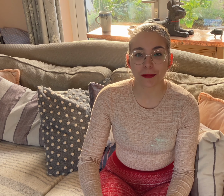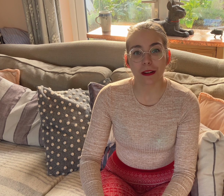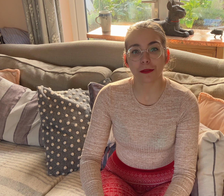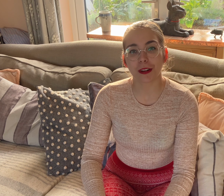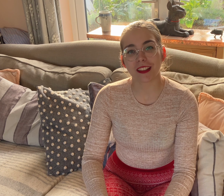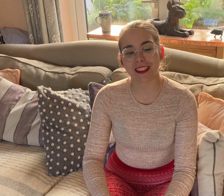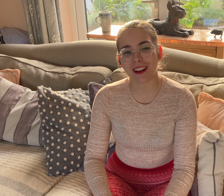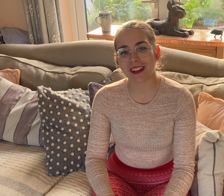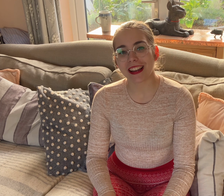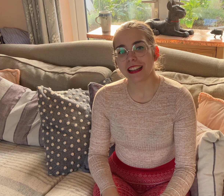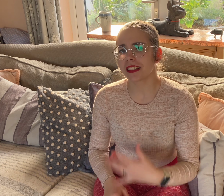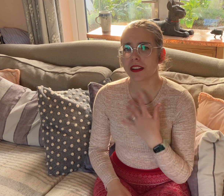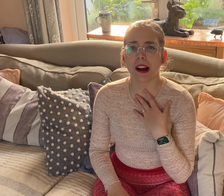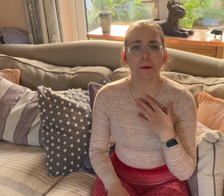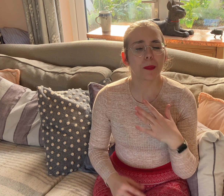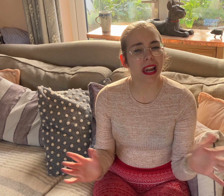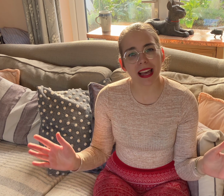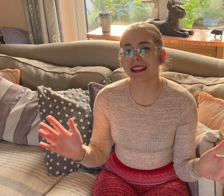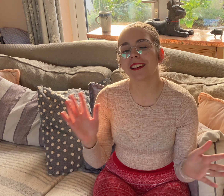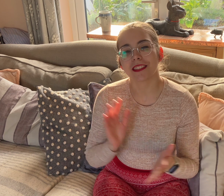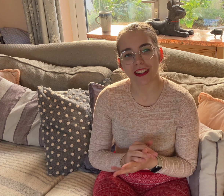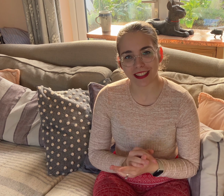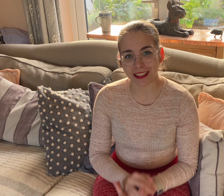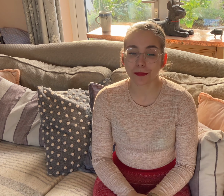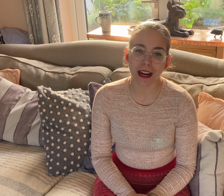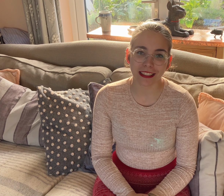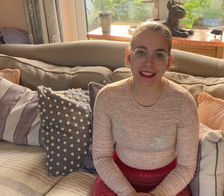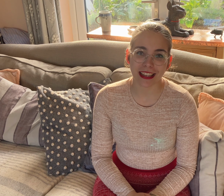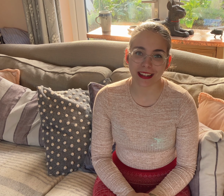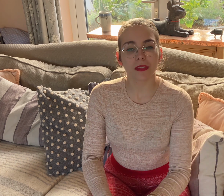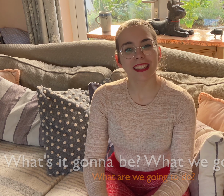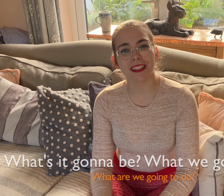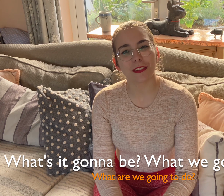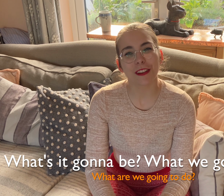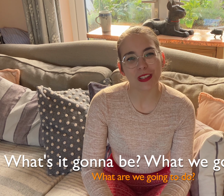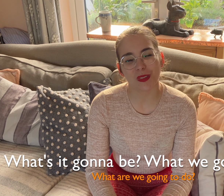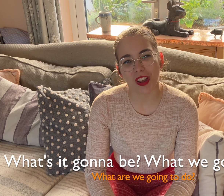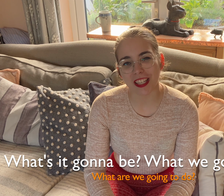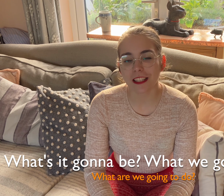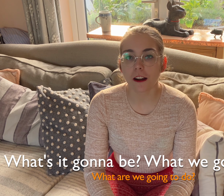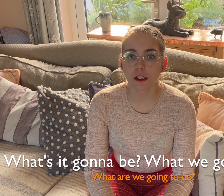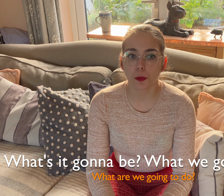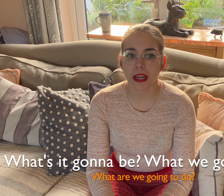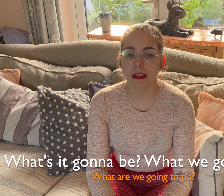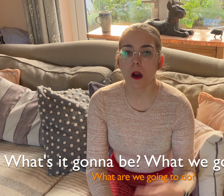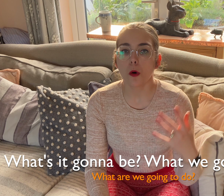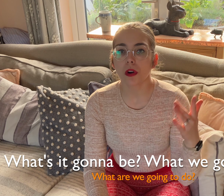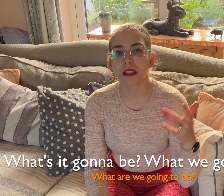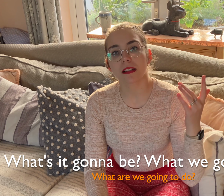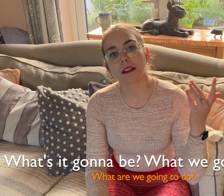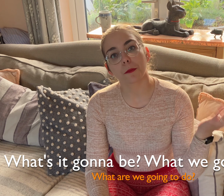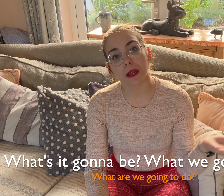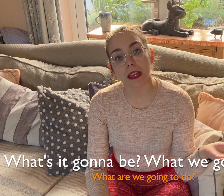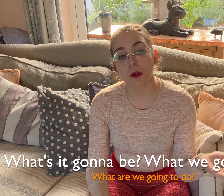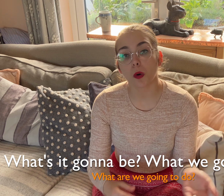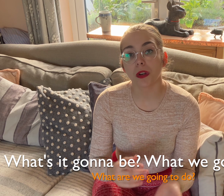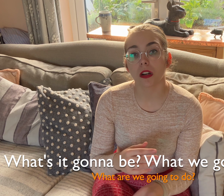throughout the song, so you have plenty of chances to practice it. So the first verse starts with, what's it gonna be, what we're gonna